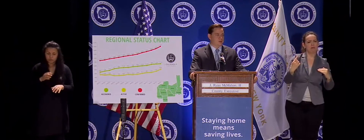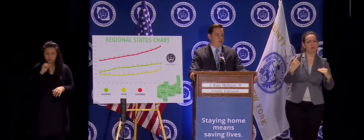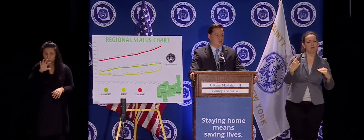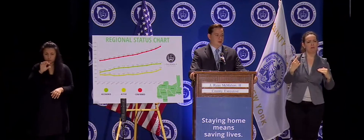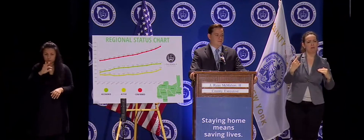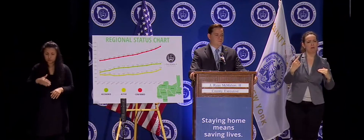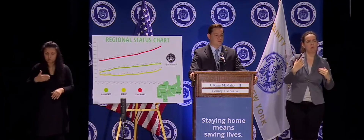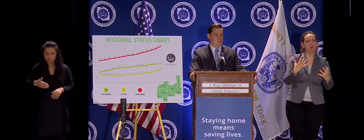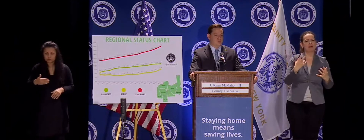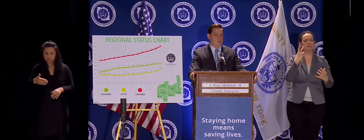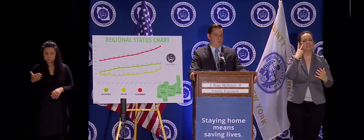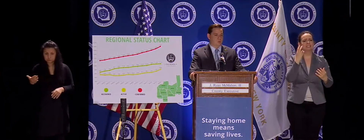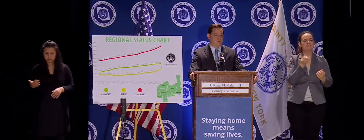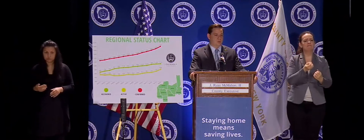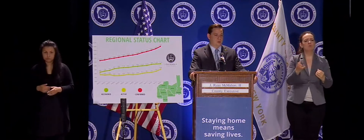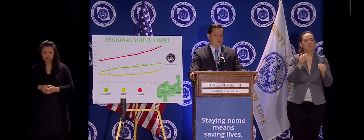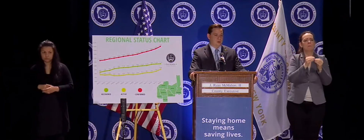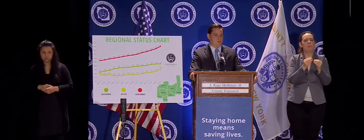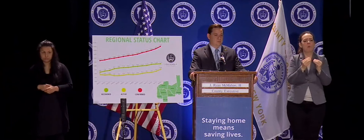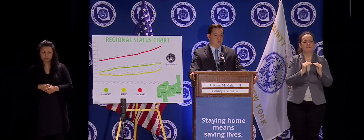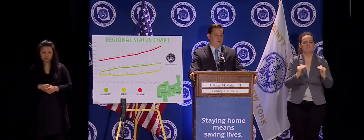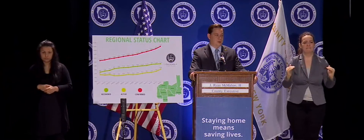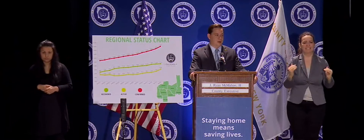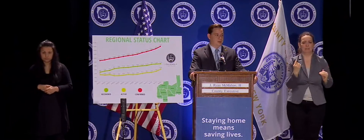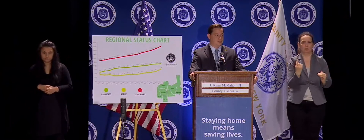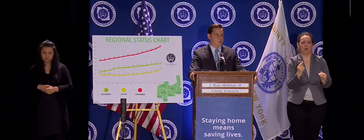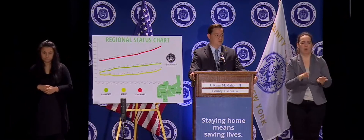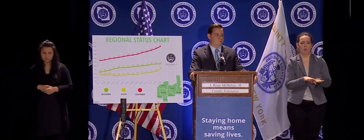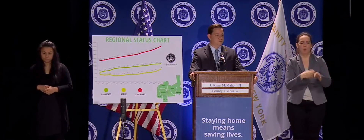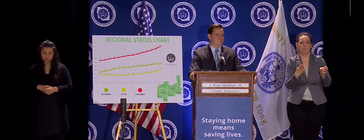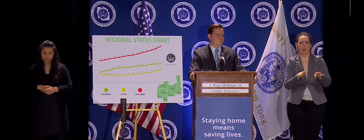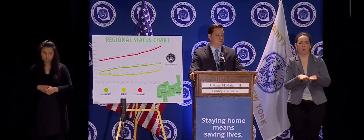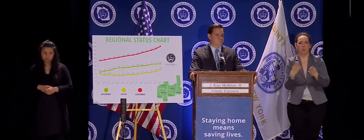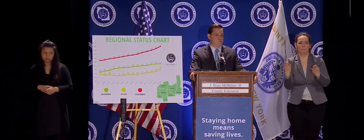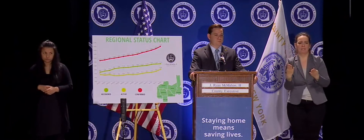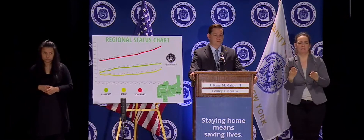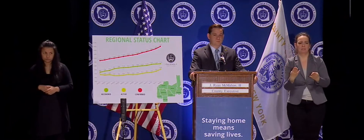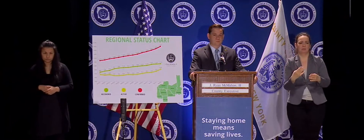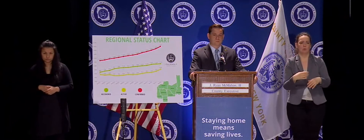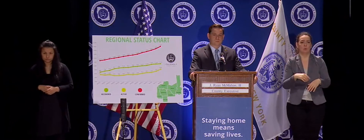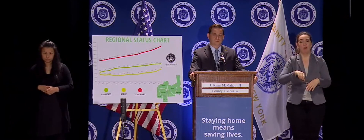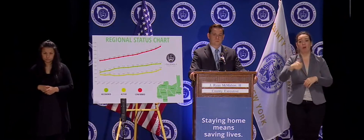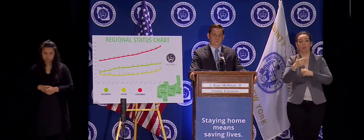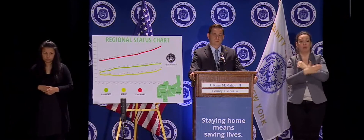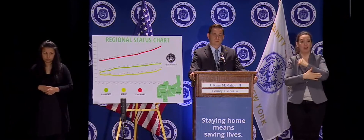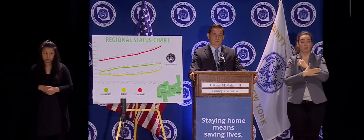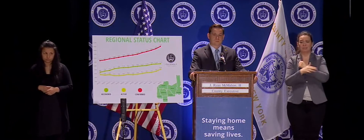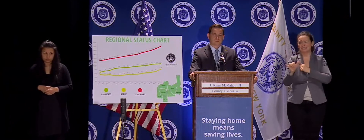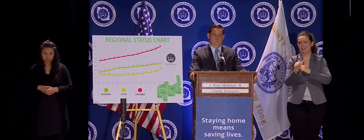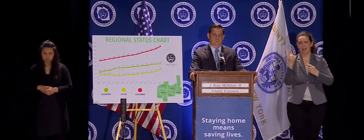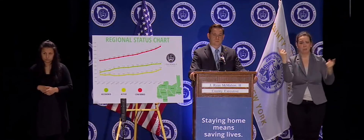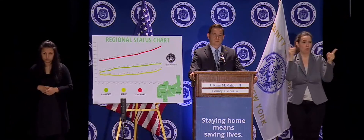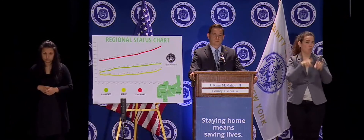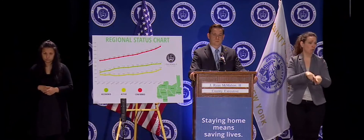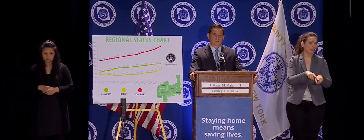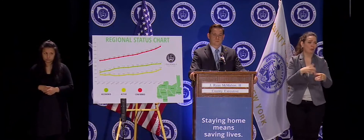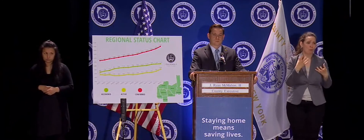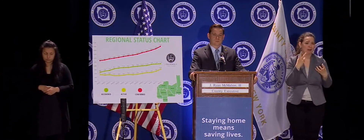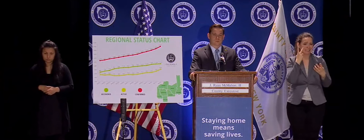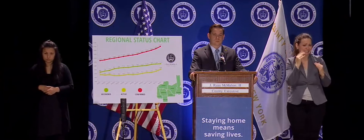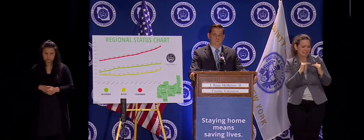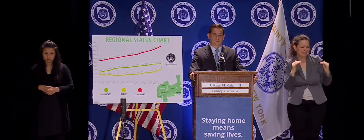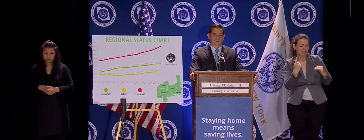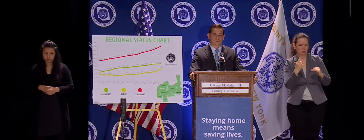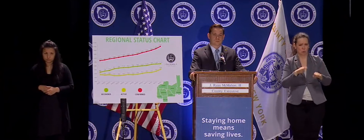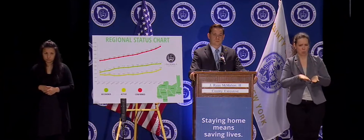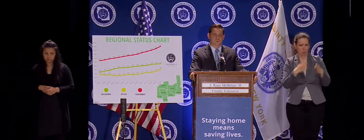one, with our other county leaders. How were you made aware of the asymptomatic patients being